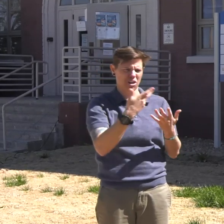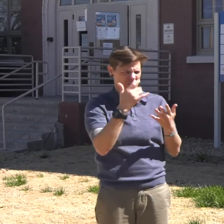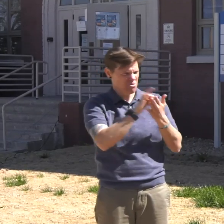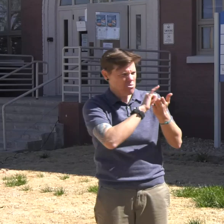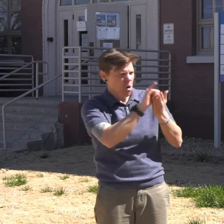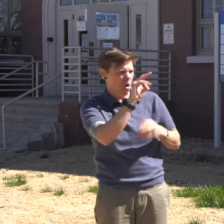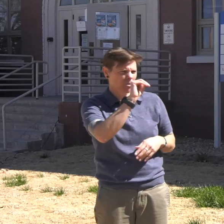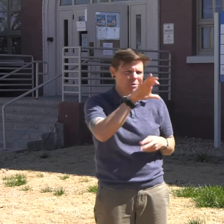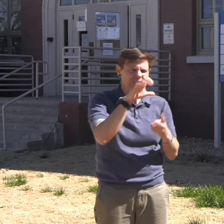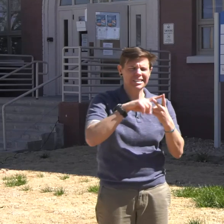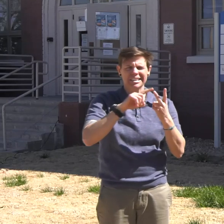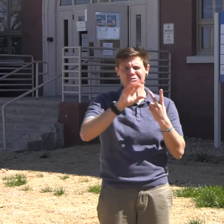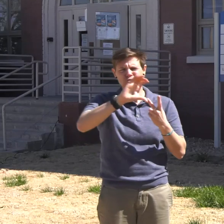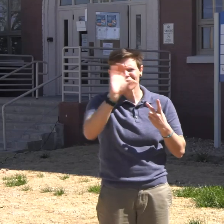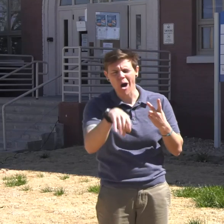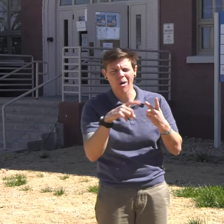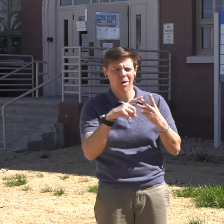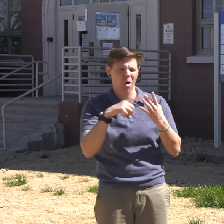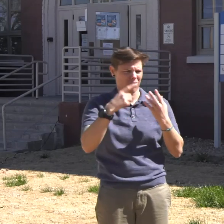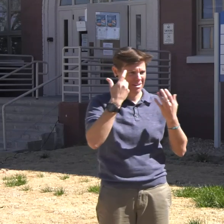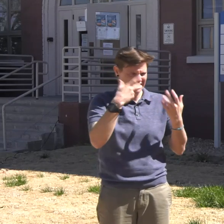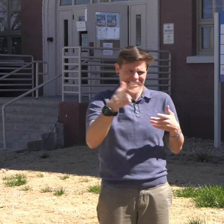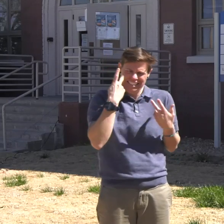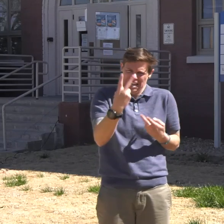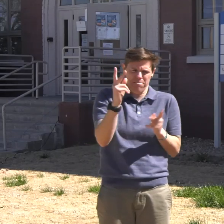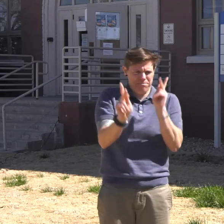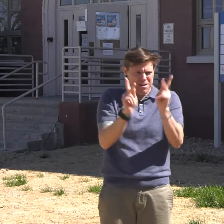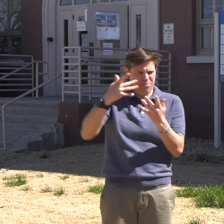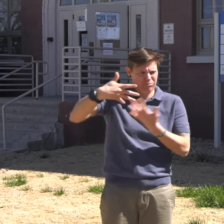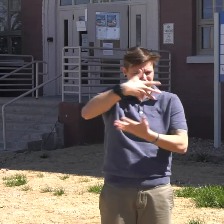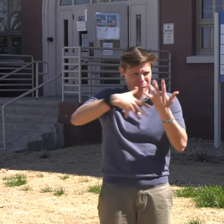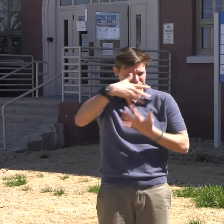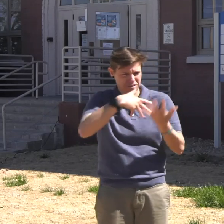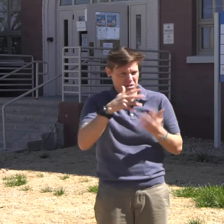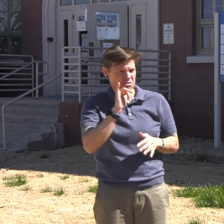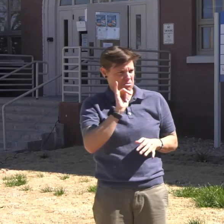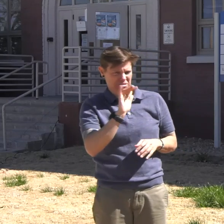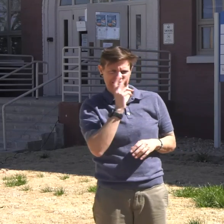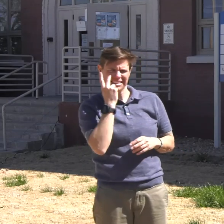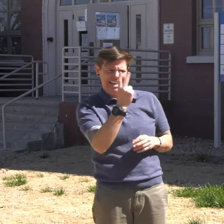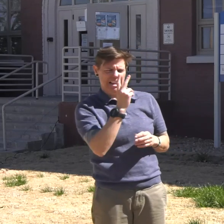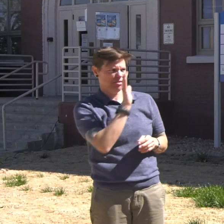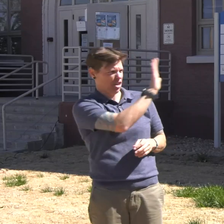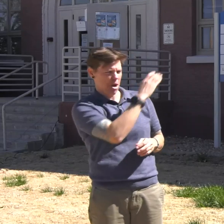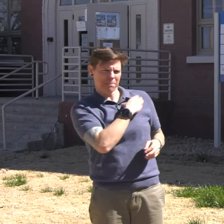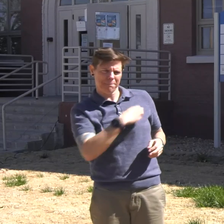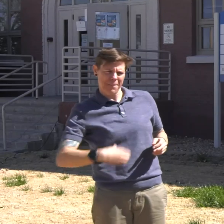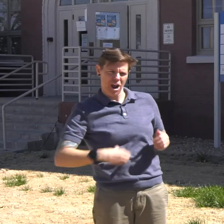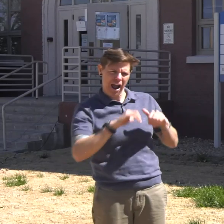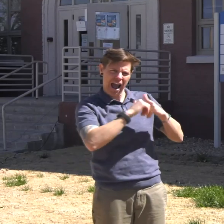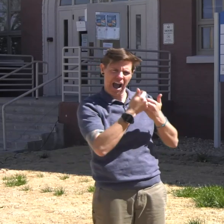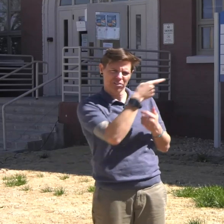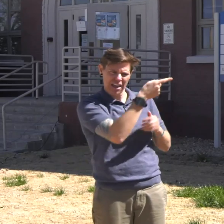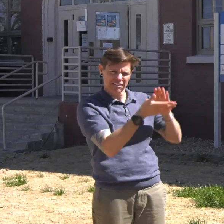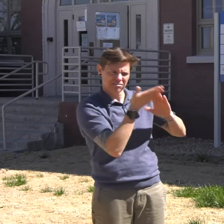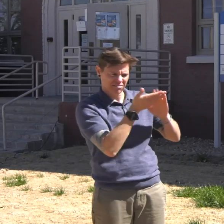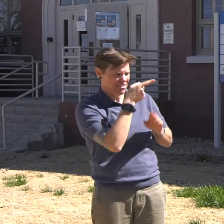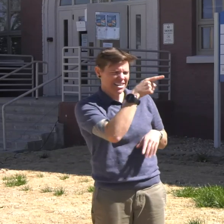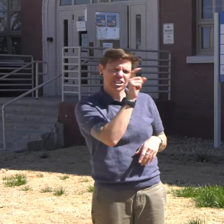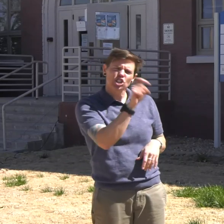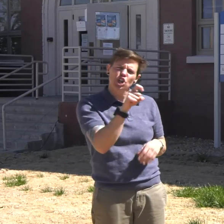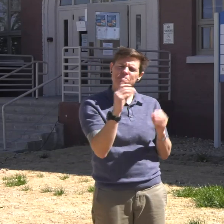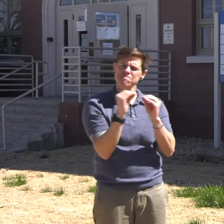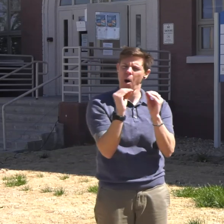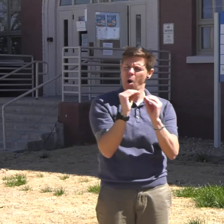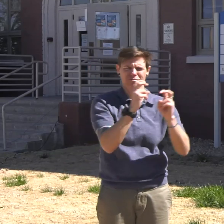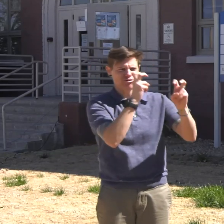Chicago, and see why their mayors are having to take a much, much stronger approach. They are